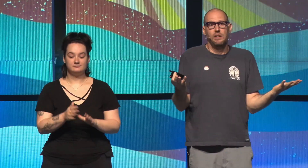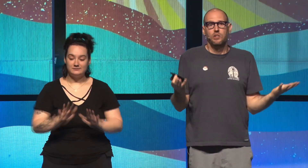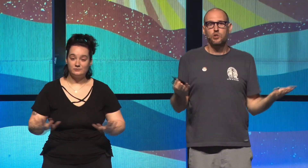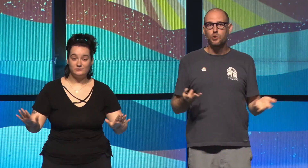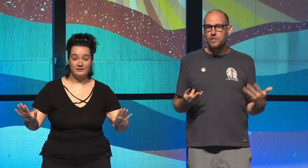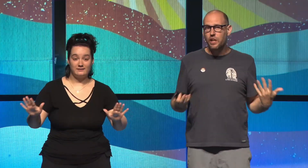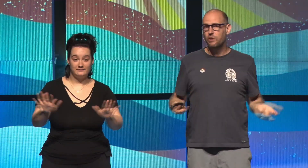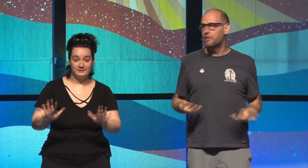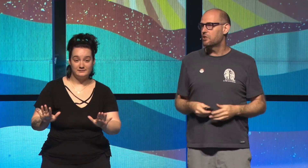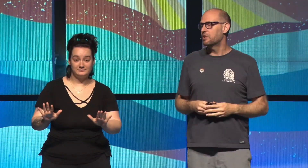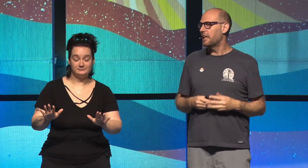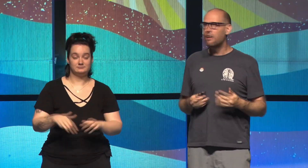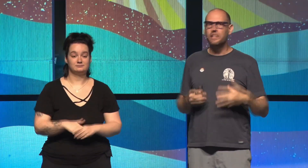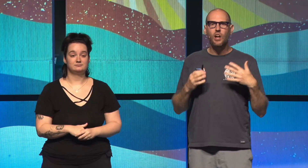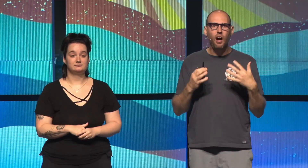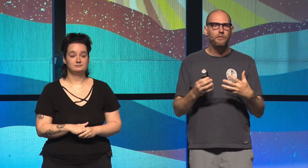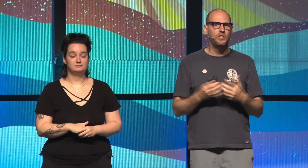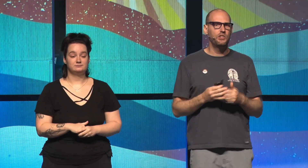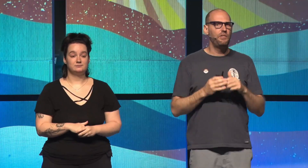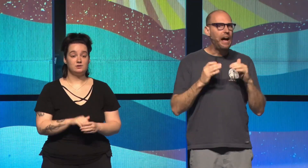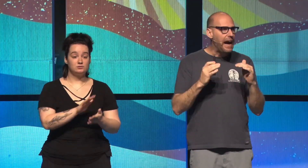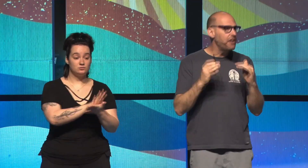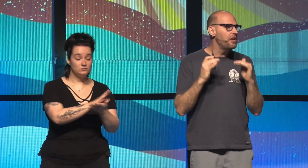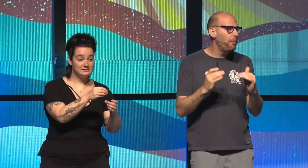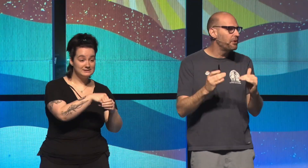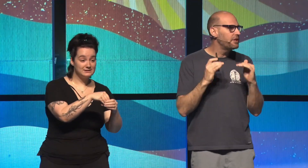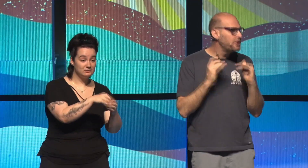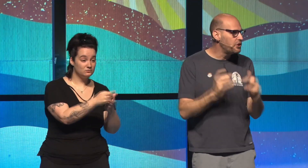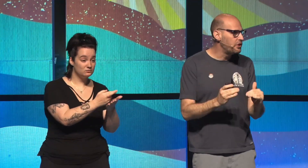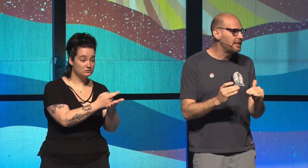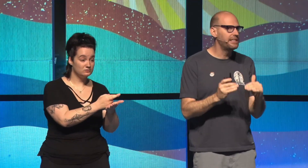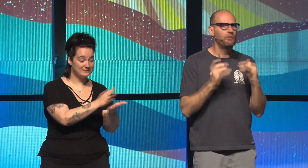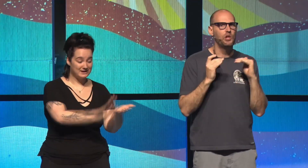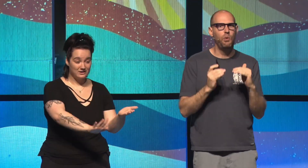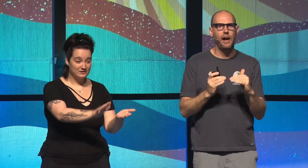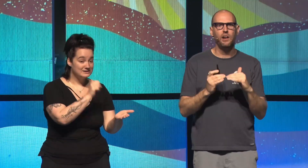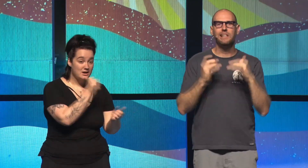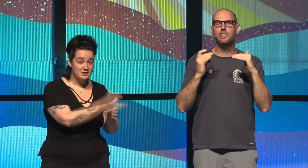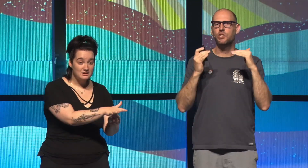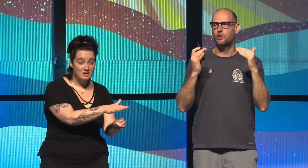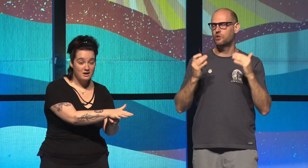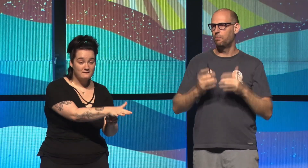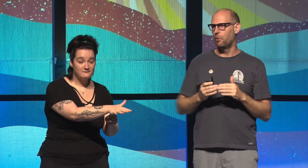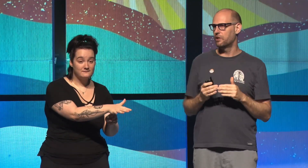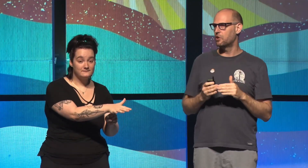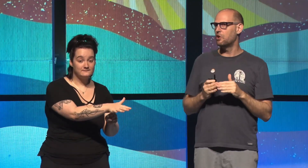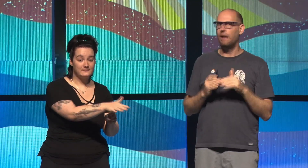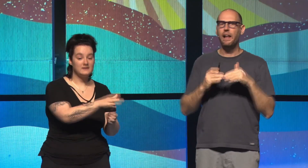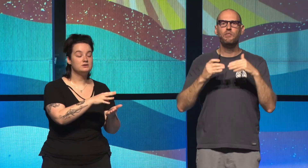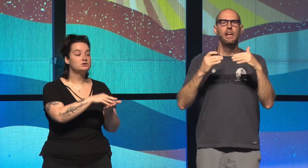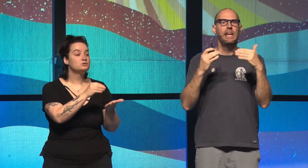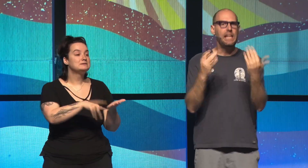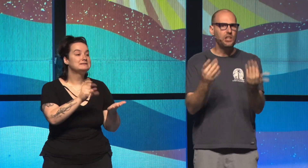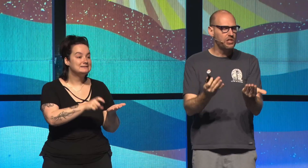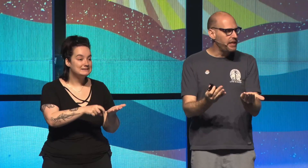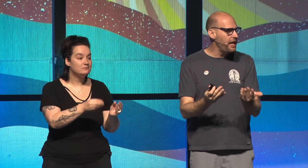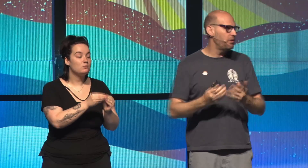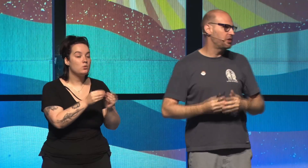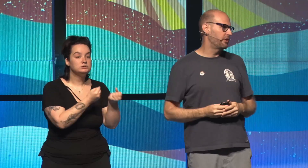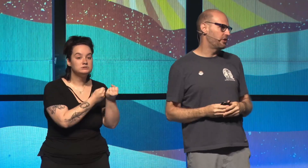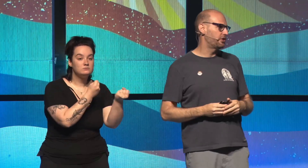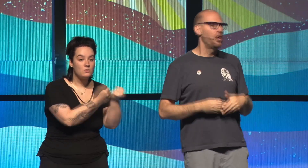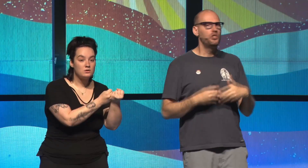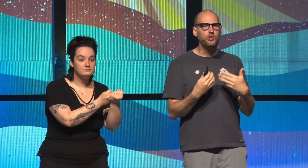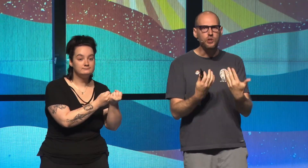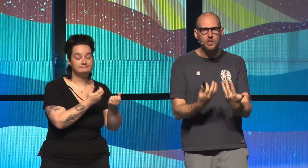right? Schools in under-resourced areas often serve higher numbers of students that require additional support. So you might have English